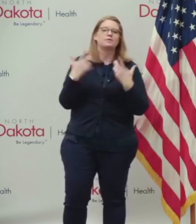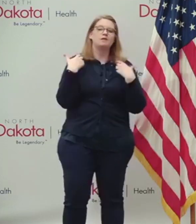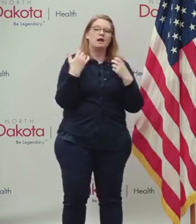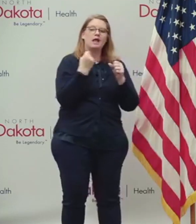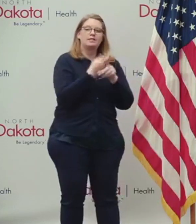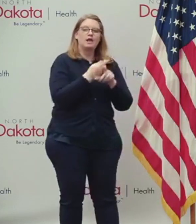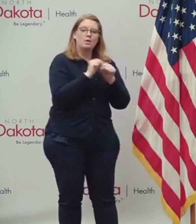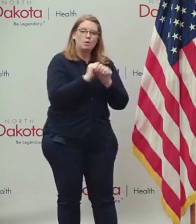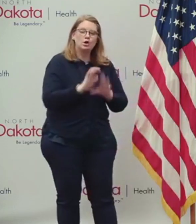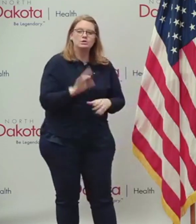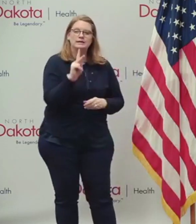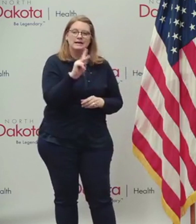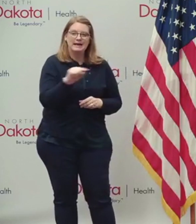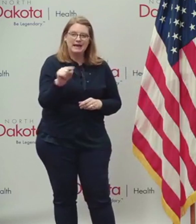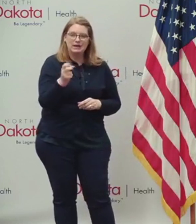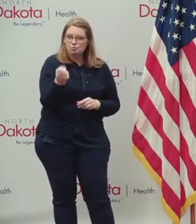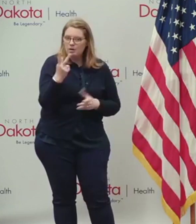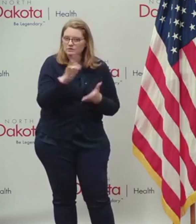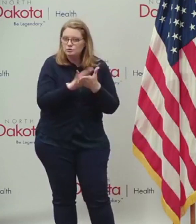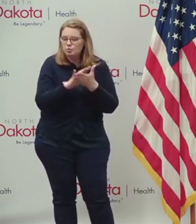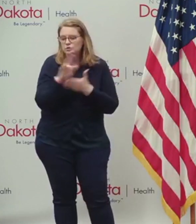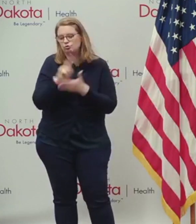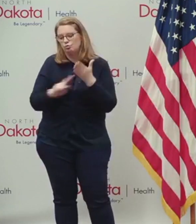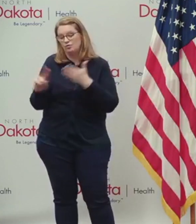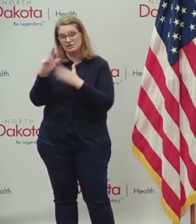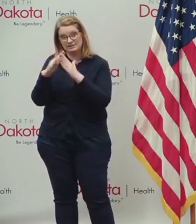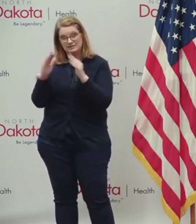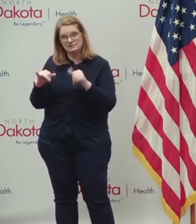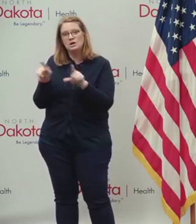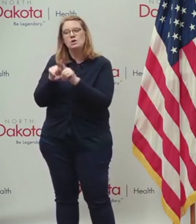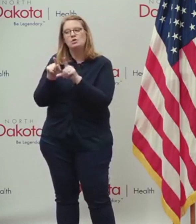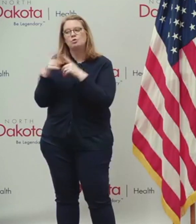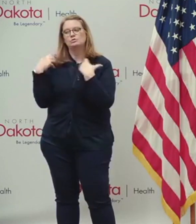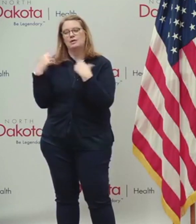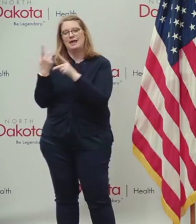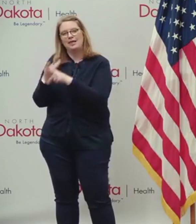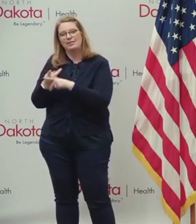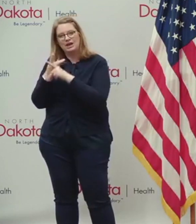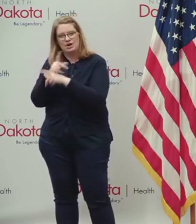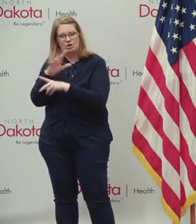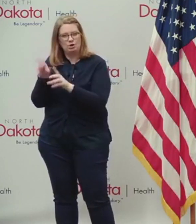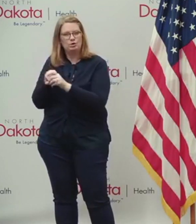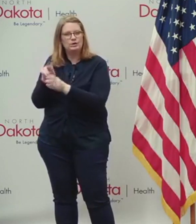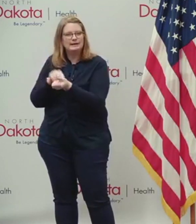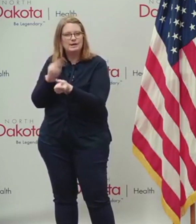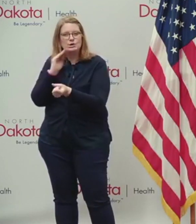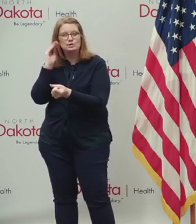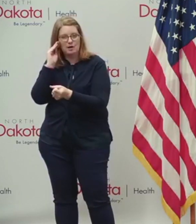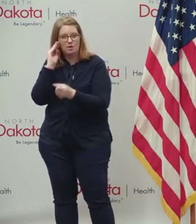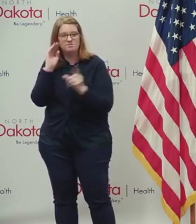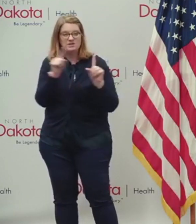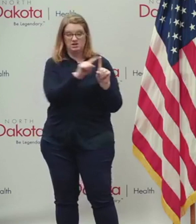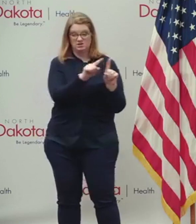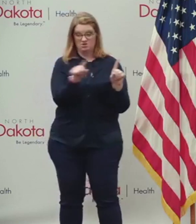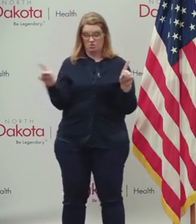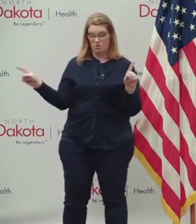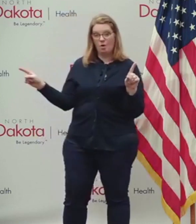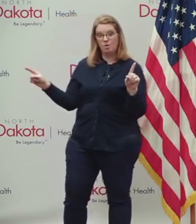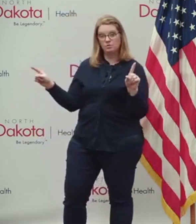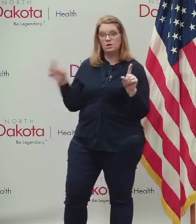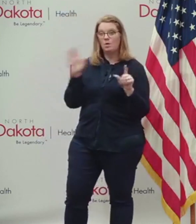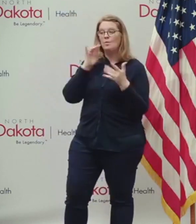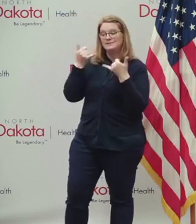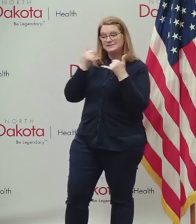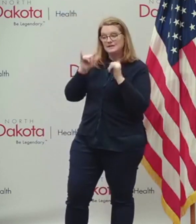workers, K-12 schools, university systems, and healthcare settings includes long-term care. So we'll continue with our resource against